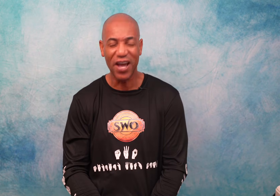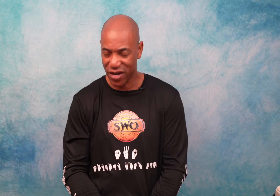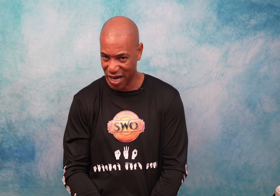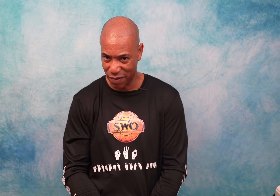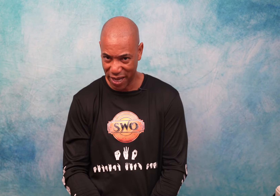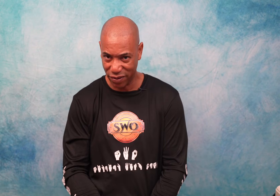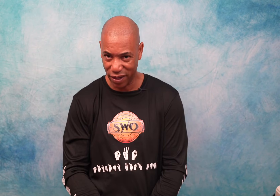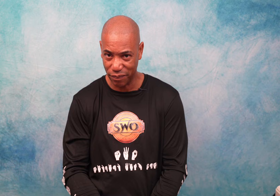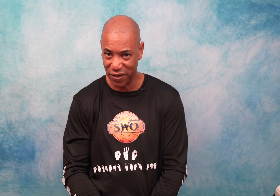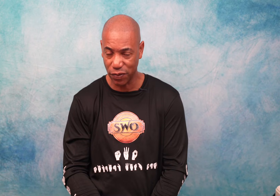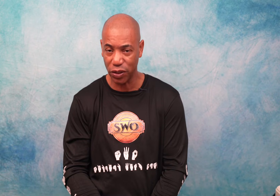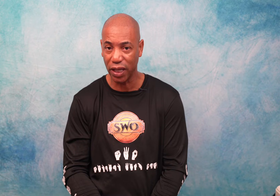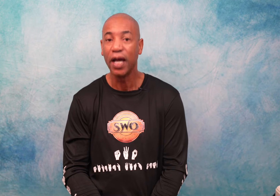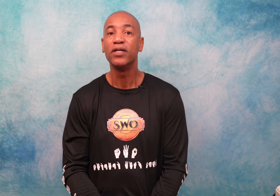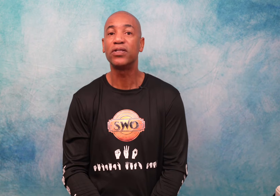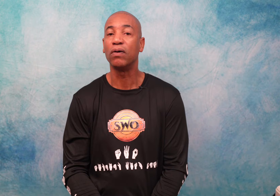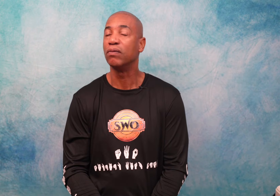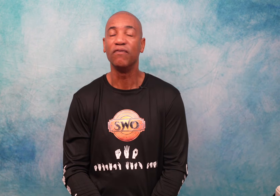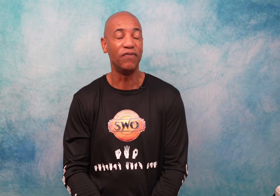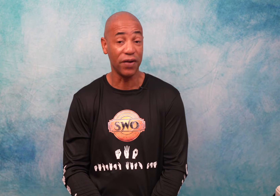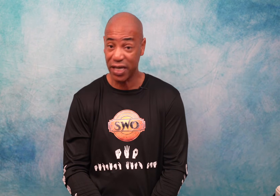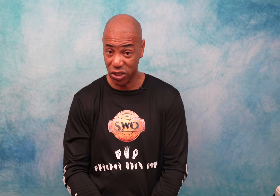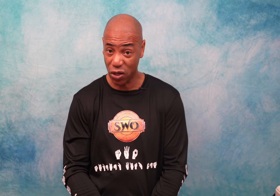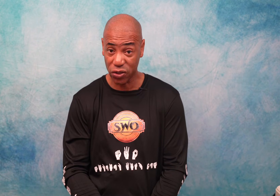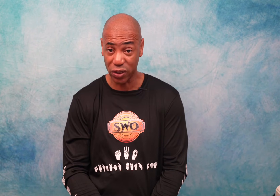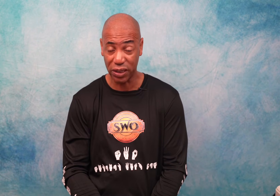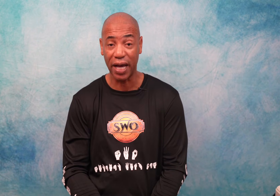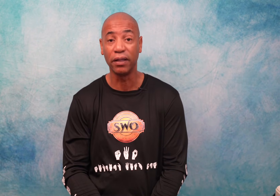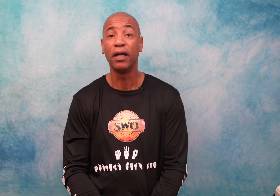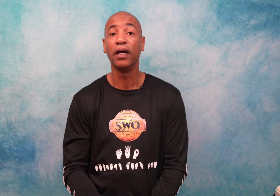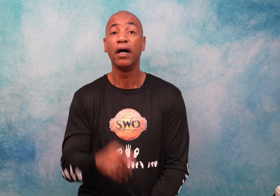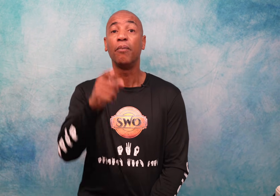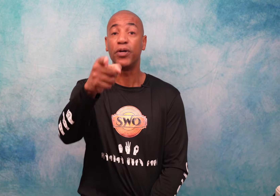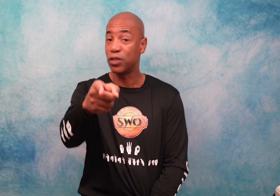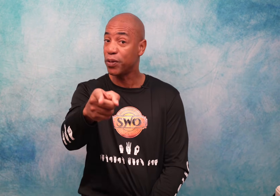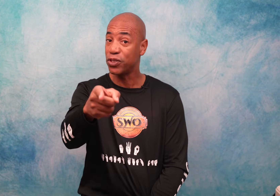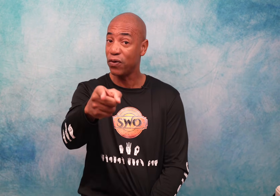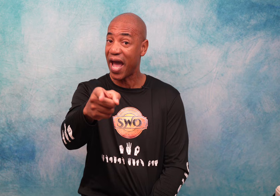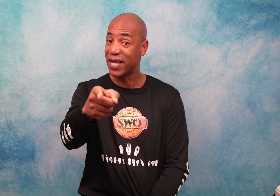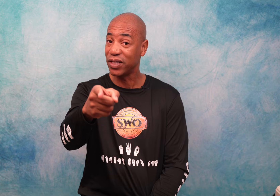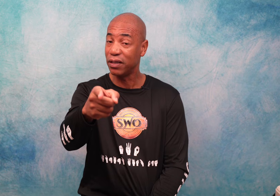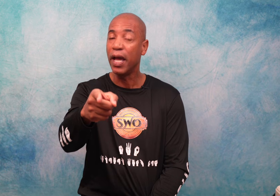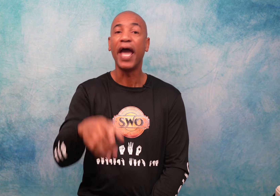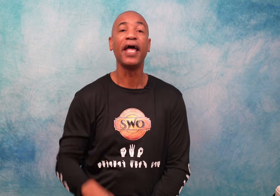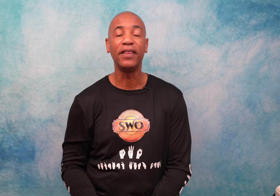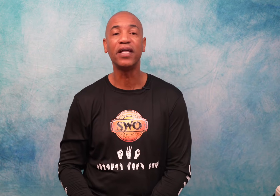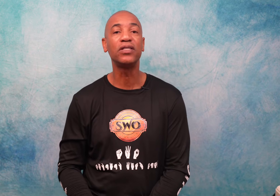Very common out in the deaf community. So, very easy also to sign. Point to the person you're asking, and then do